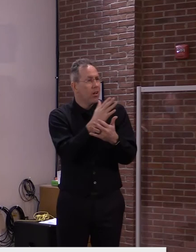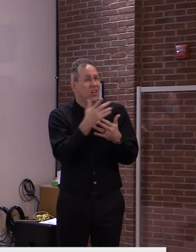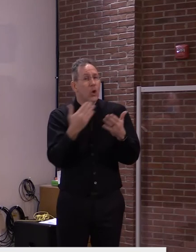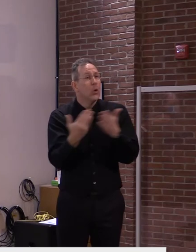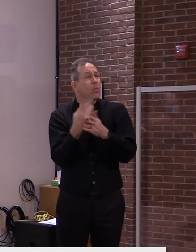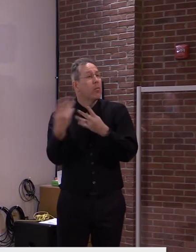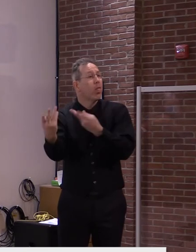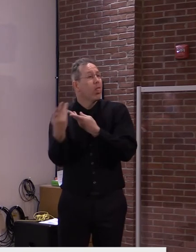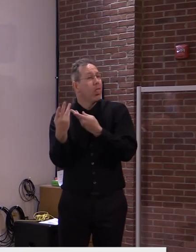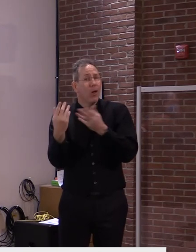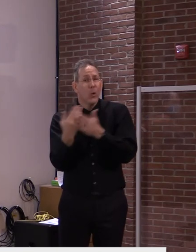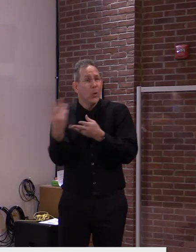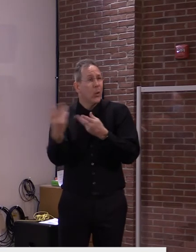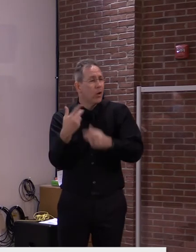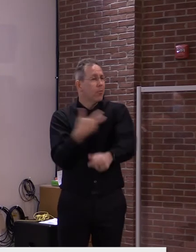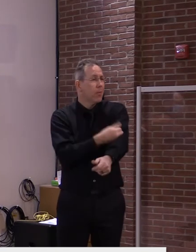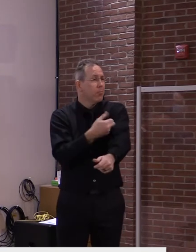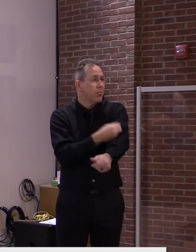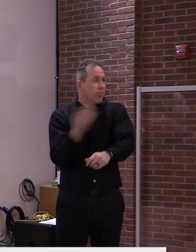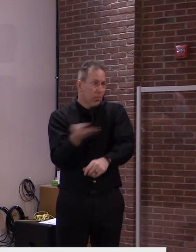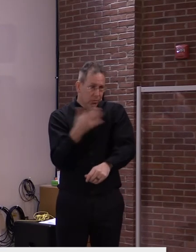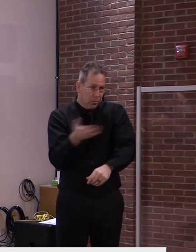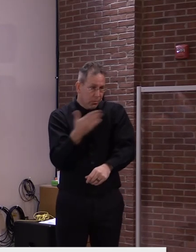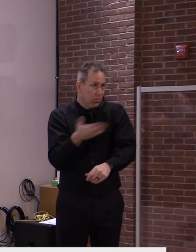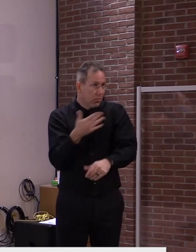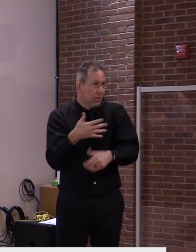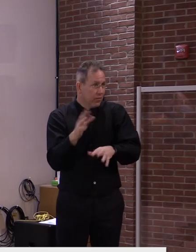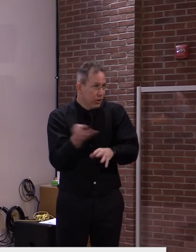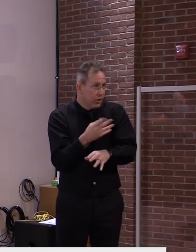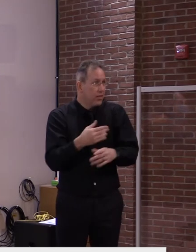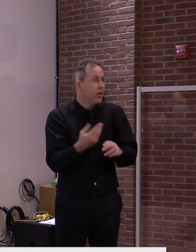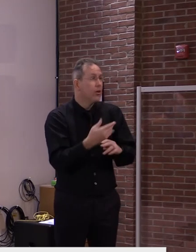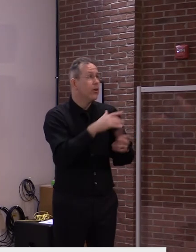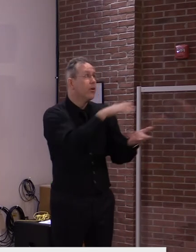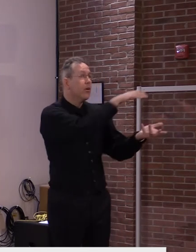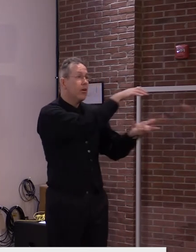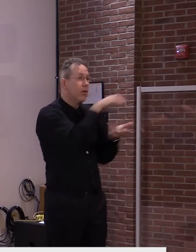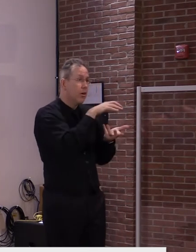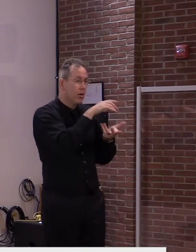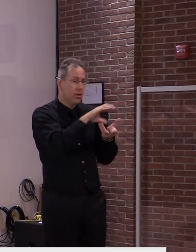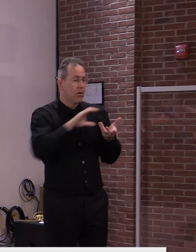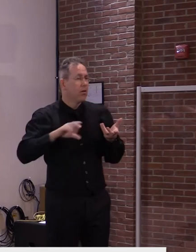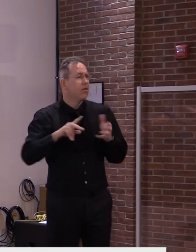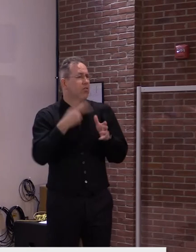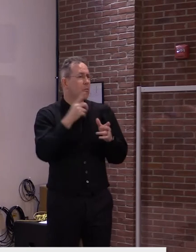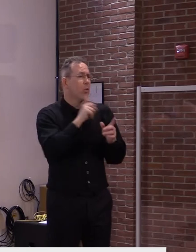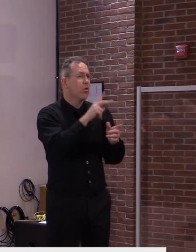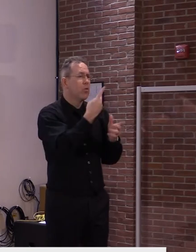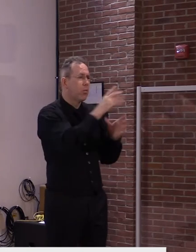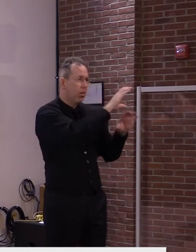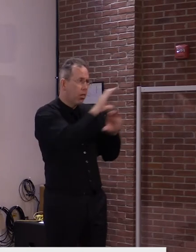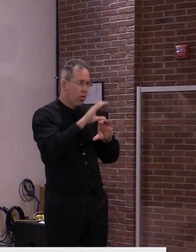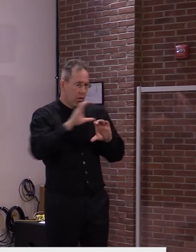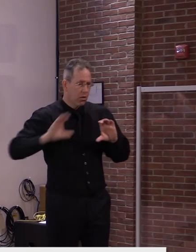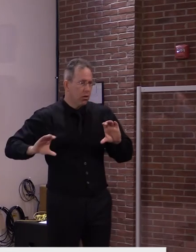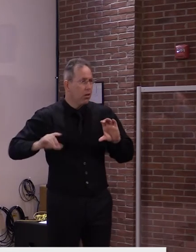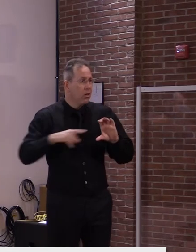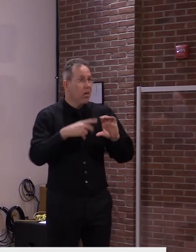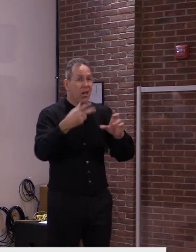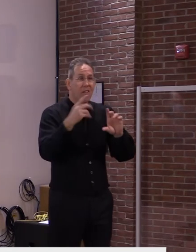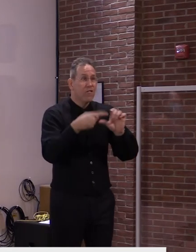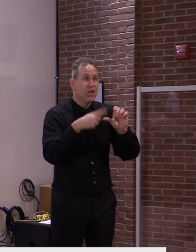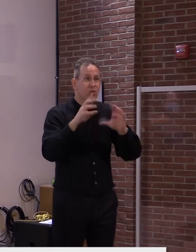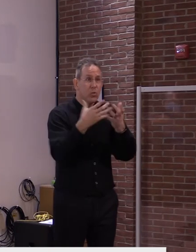in from the federal government that takes care of the second dose, but we look at first dose. So when we move from phase